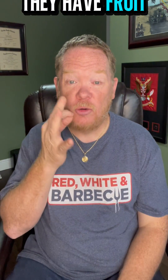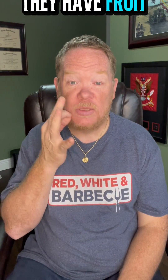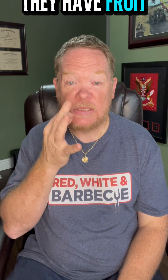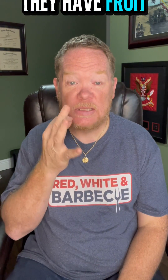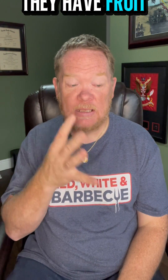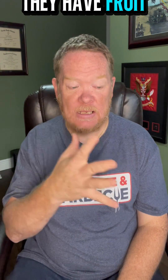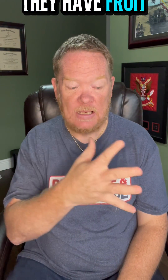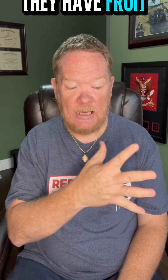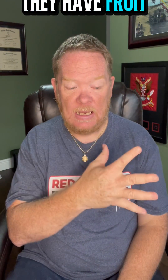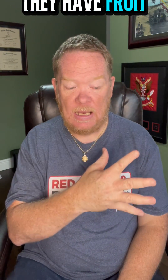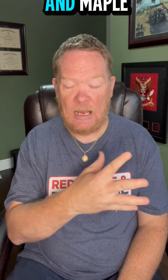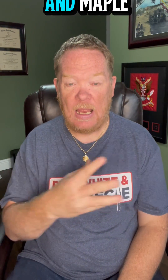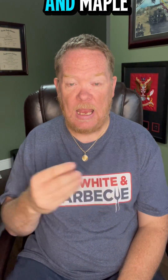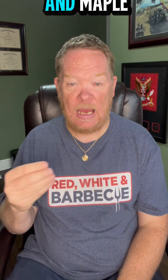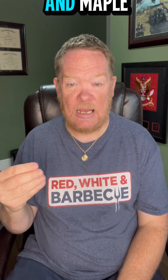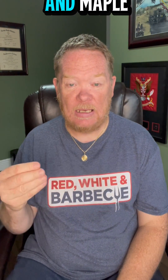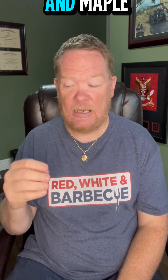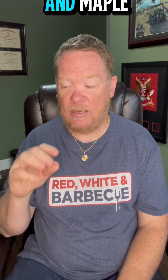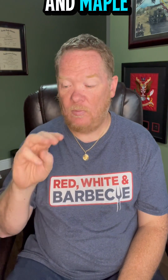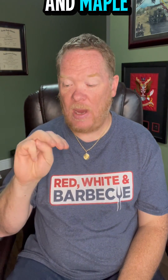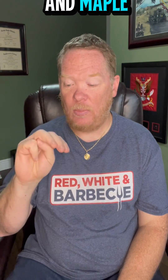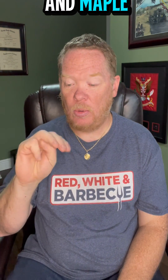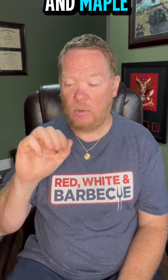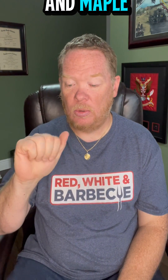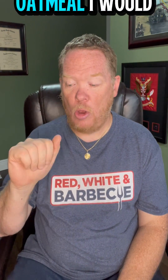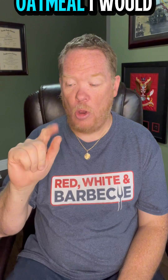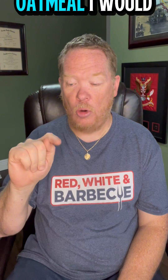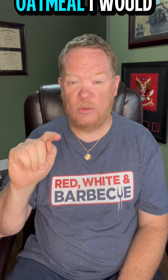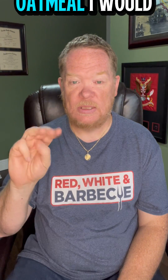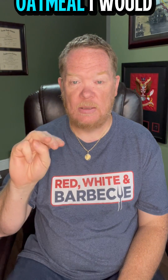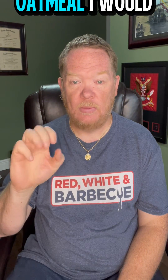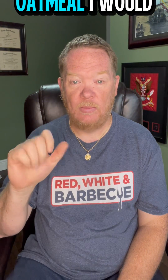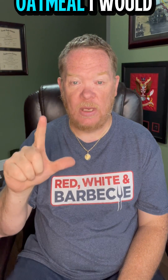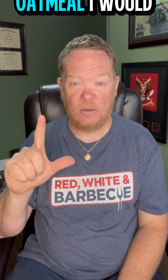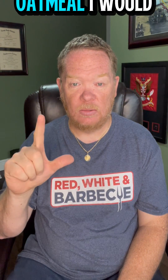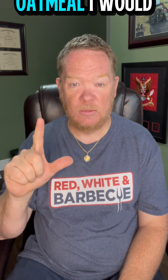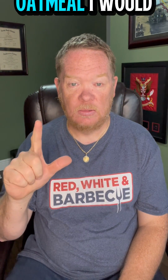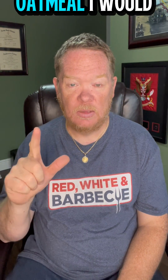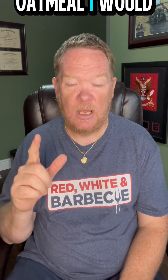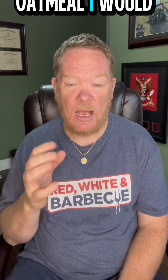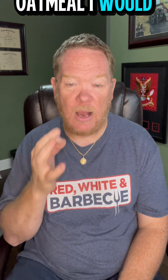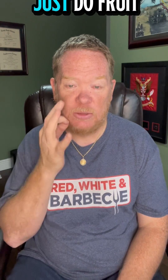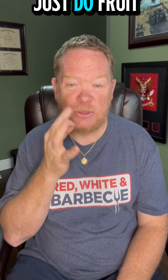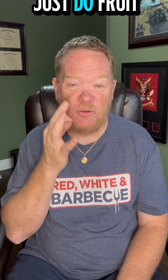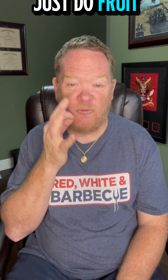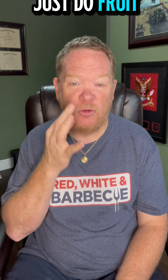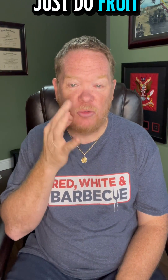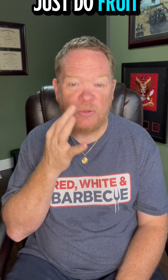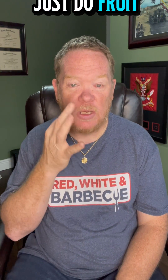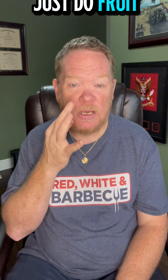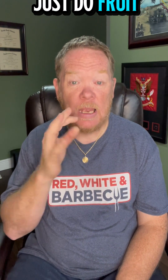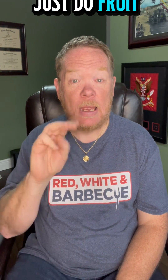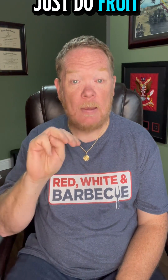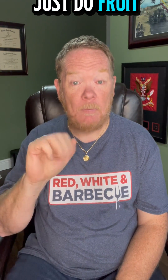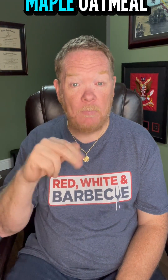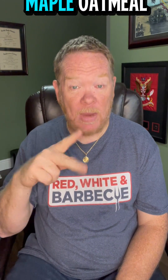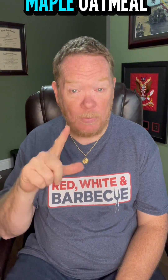fruit and maple oatmeal. I would just do fruit,